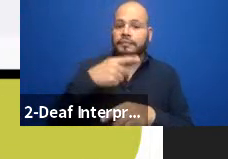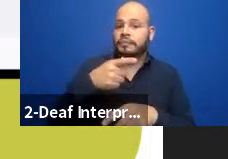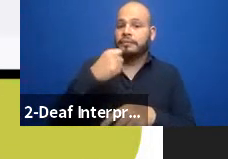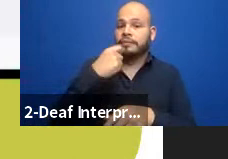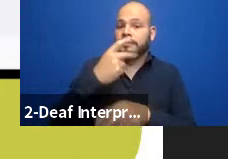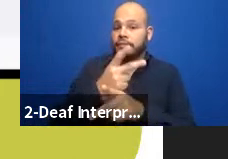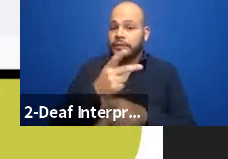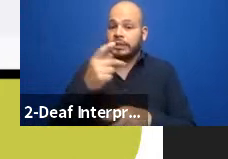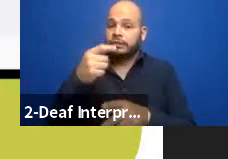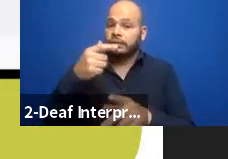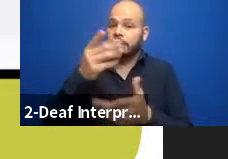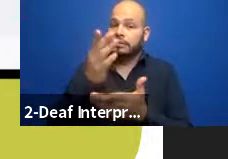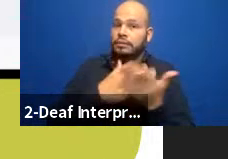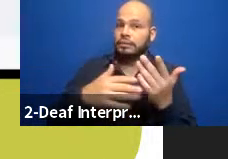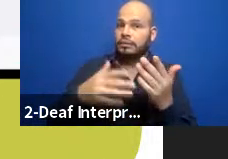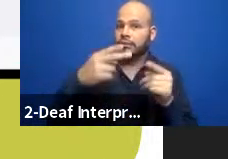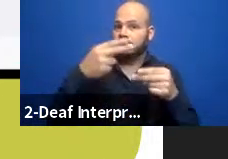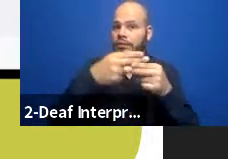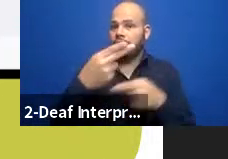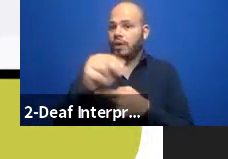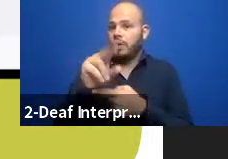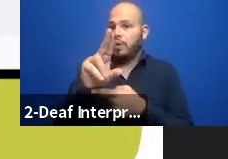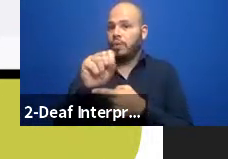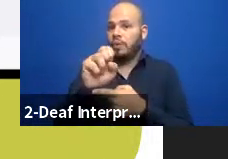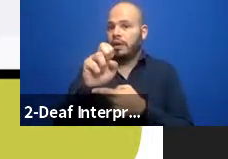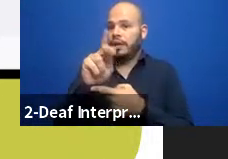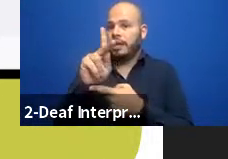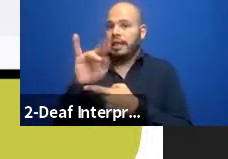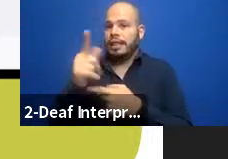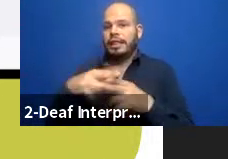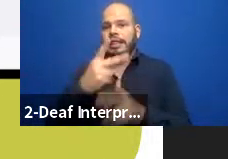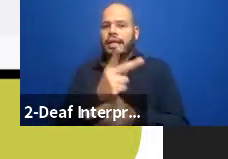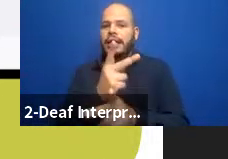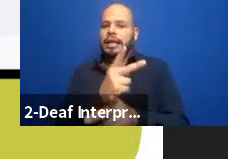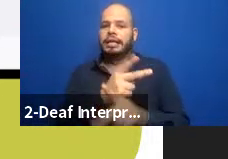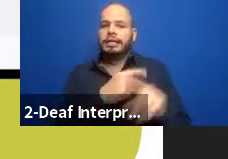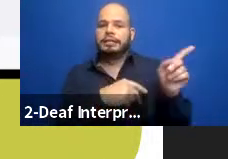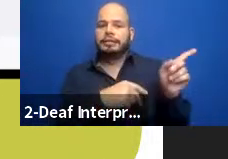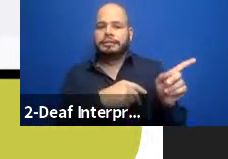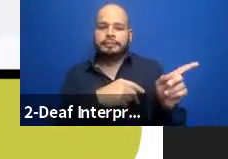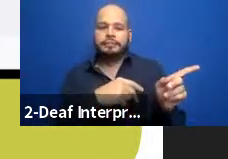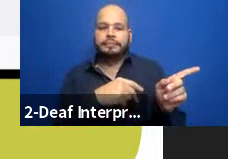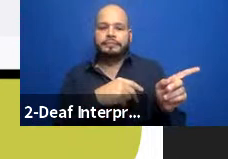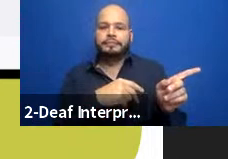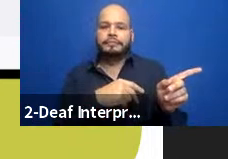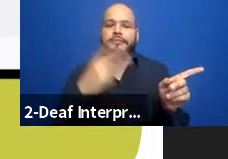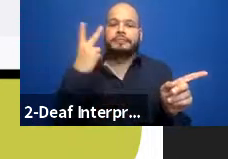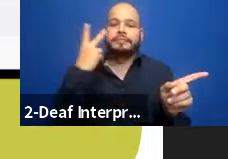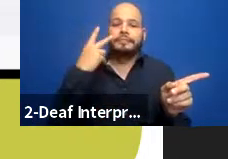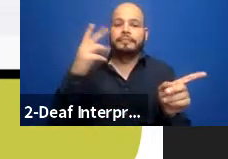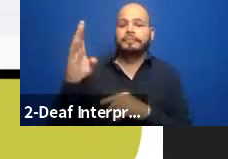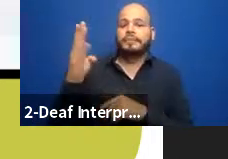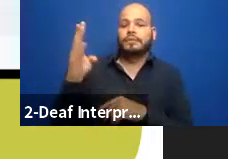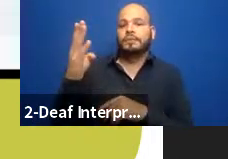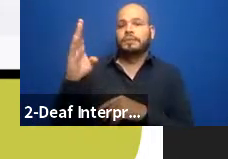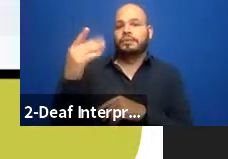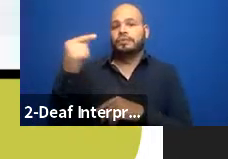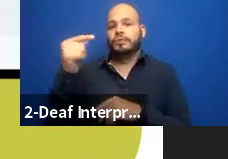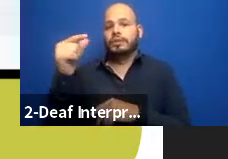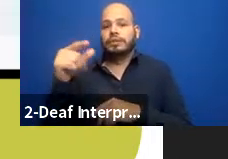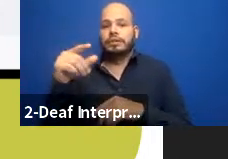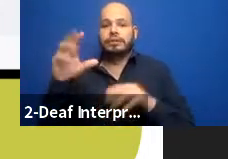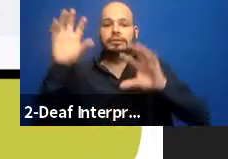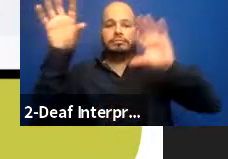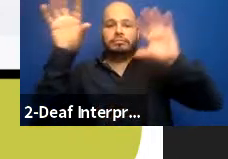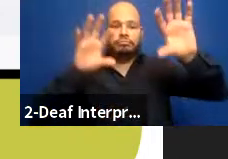up is white with blue, green, and orange circles and highlights the following housekeeping items.